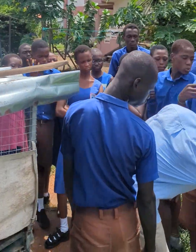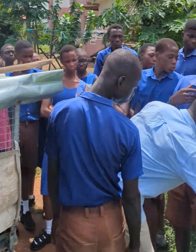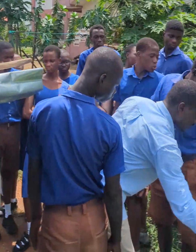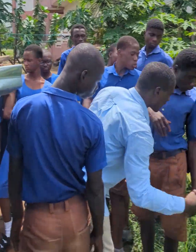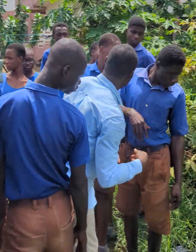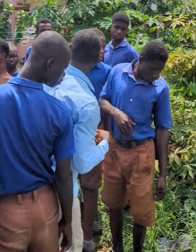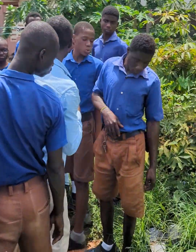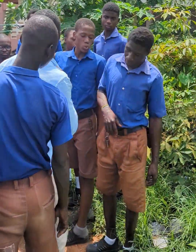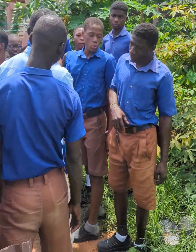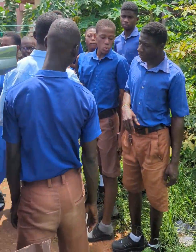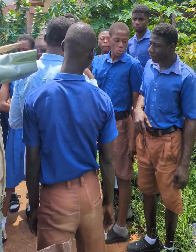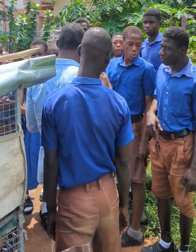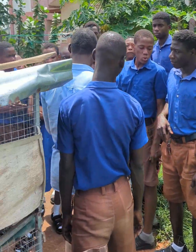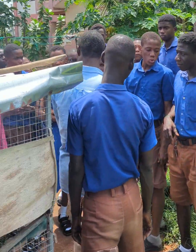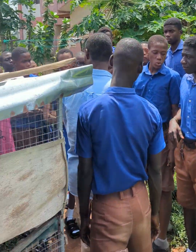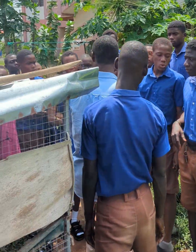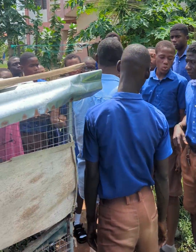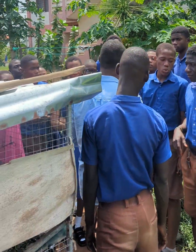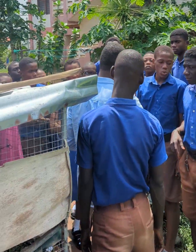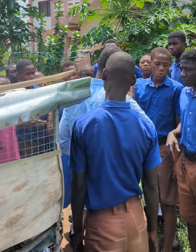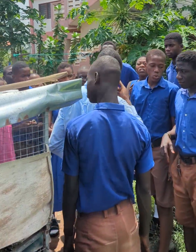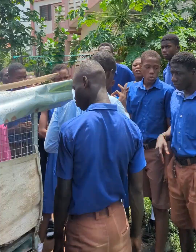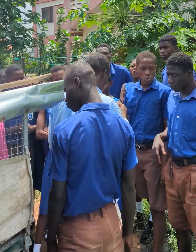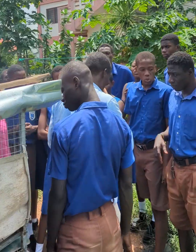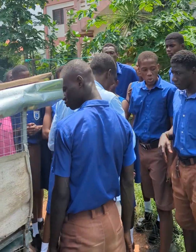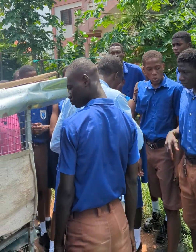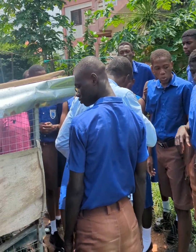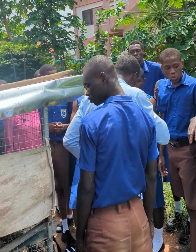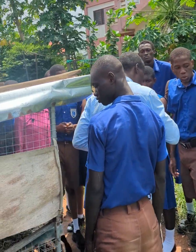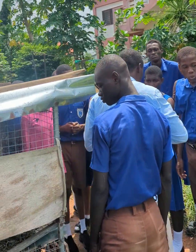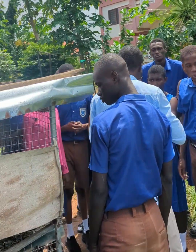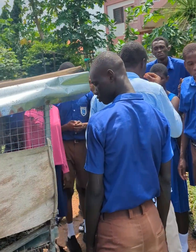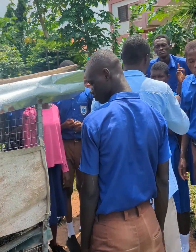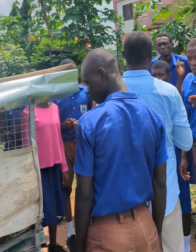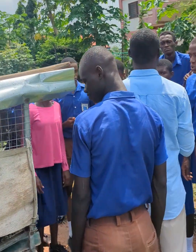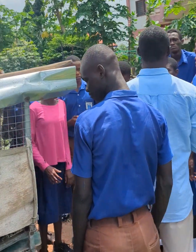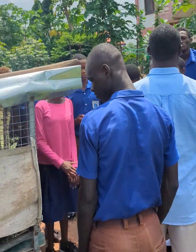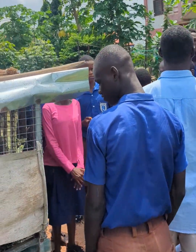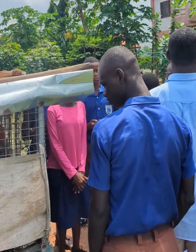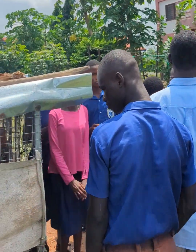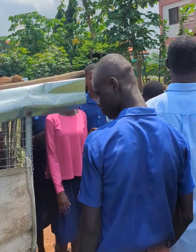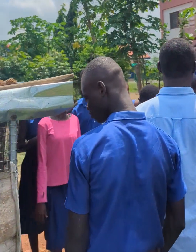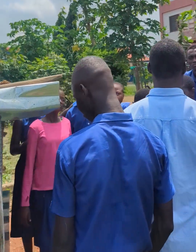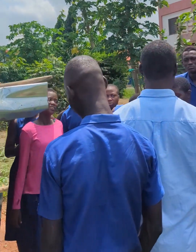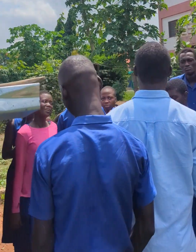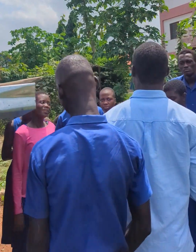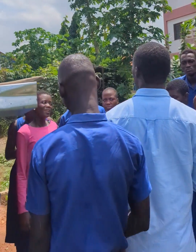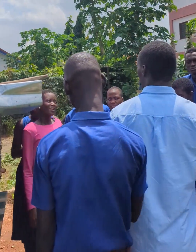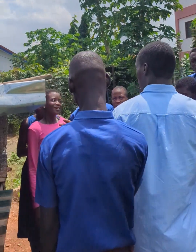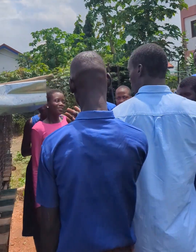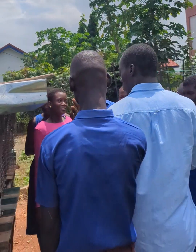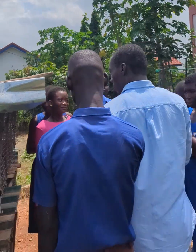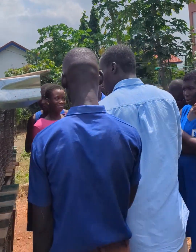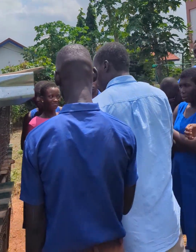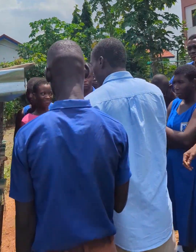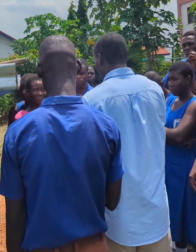cage, there were some fresh leaves inside for this rabbit.